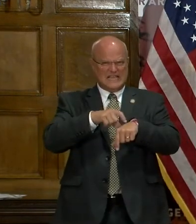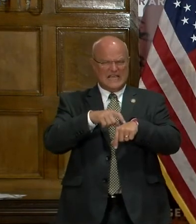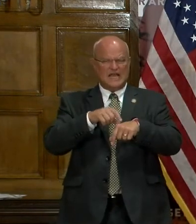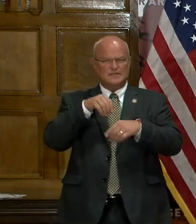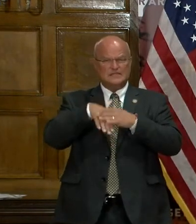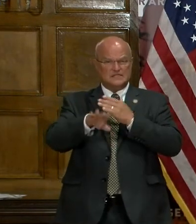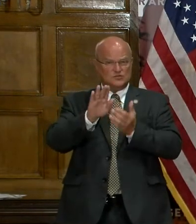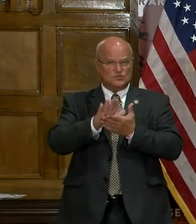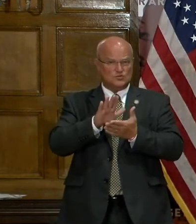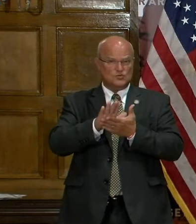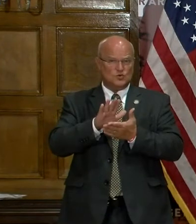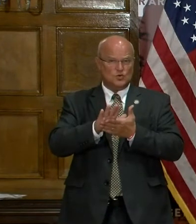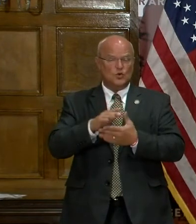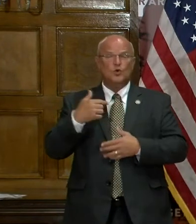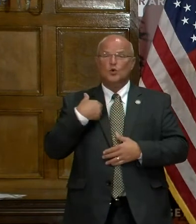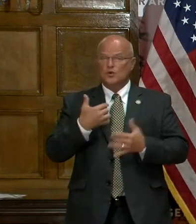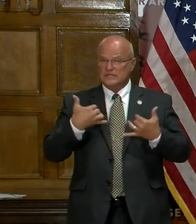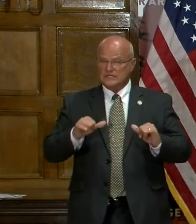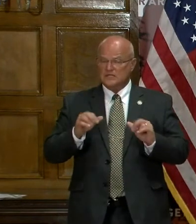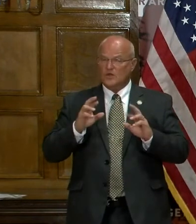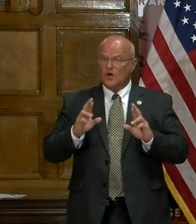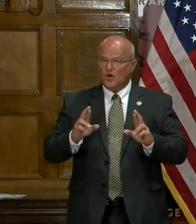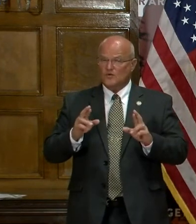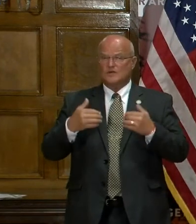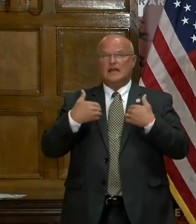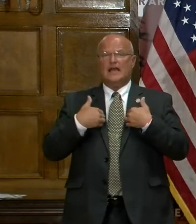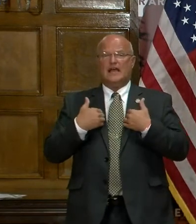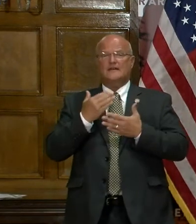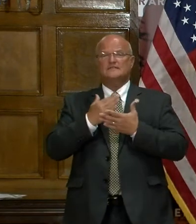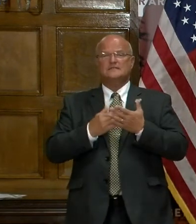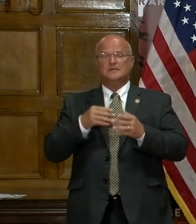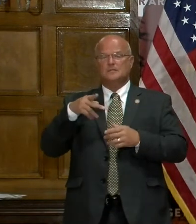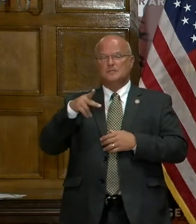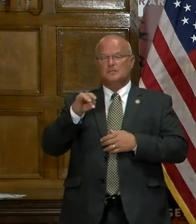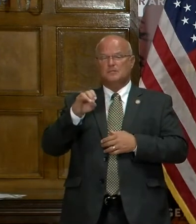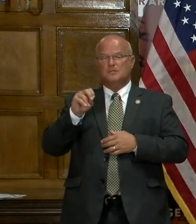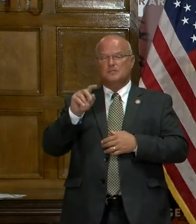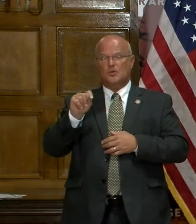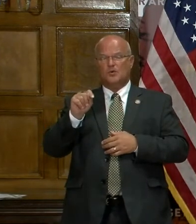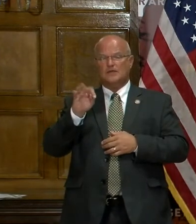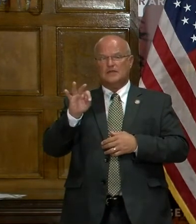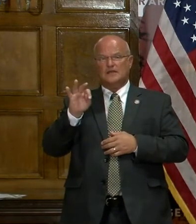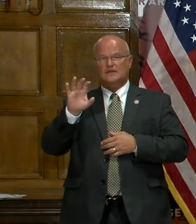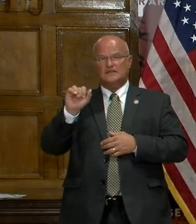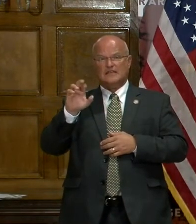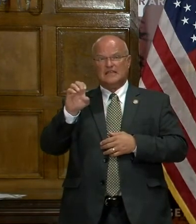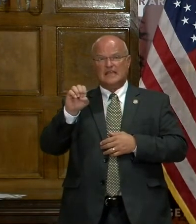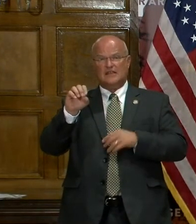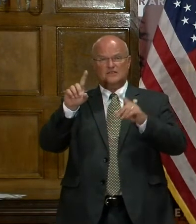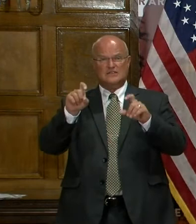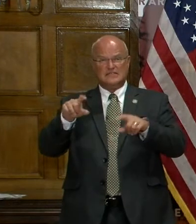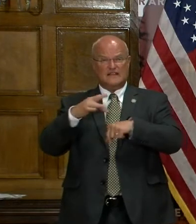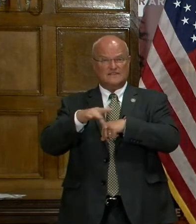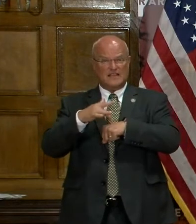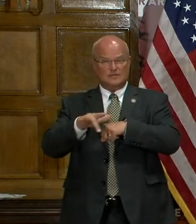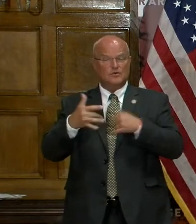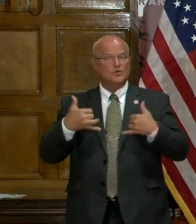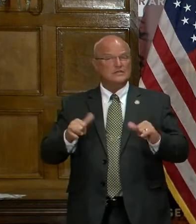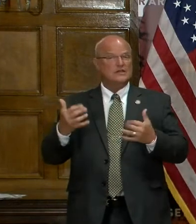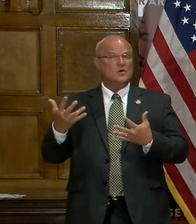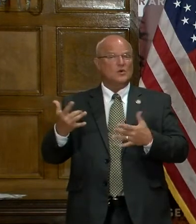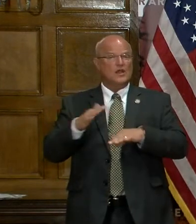head into school, we're still hopeful that we will have some point-of-care testing that's available. We're still waiting on